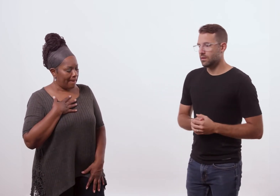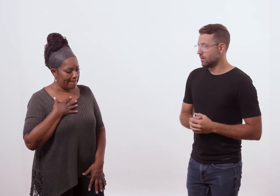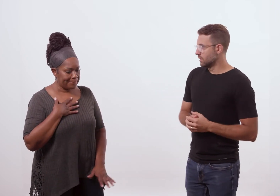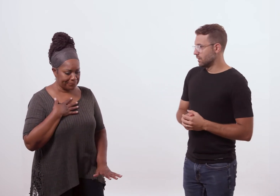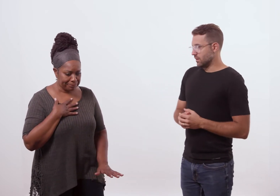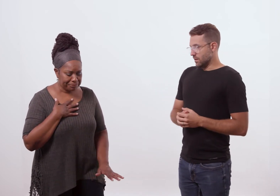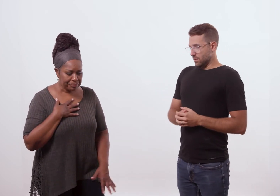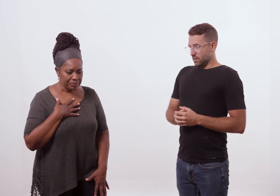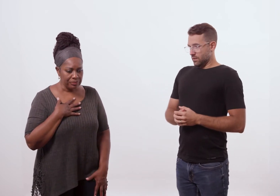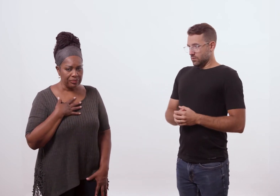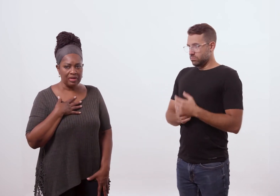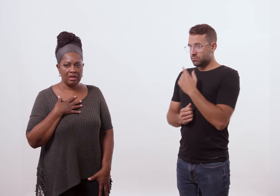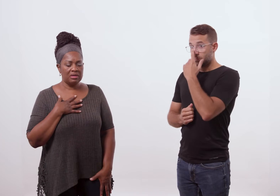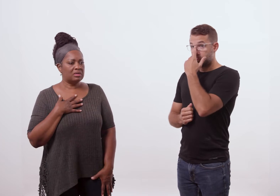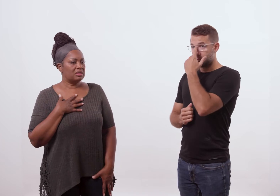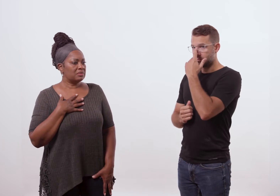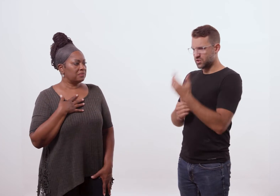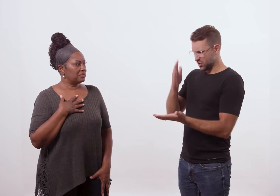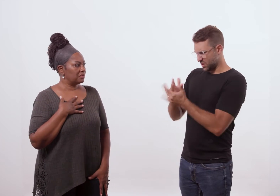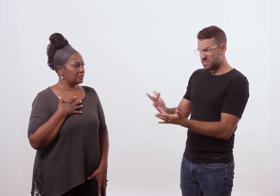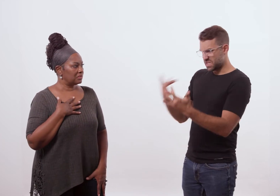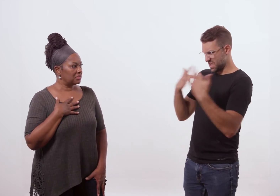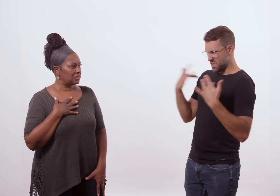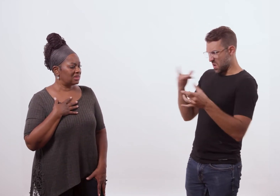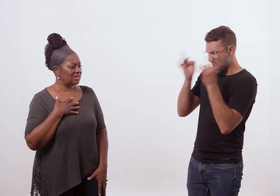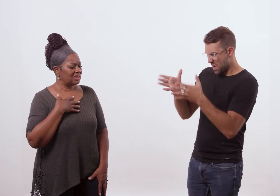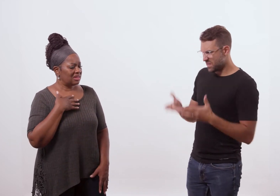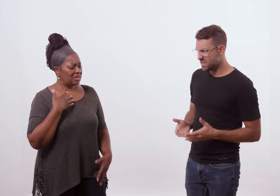Take your filthy hands off me, you wild dogs!